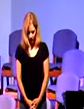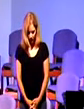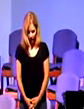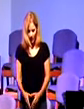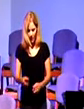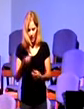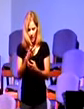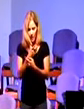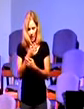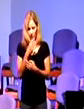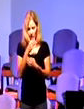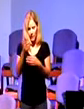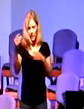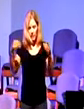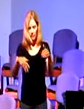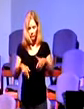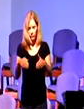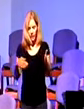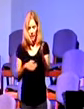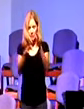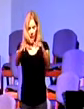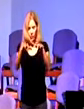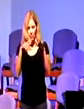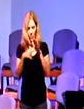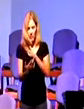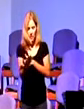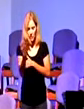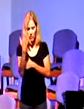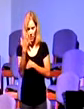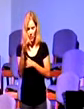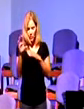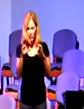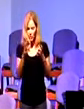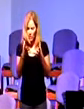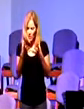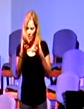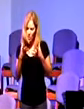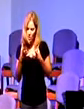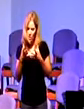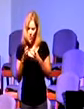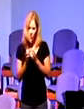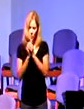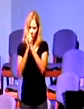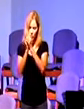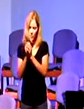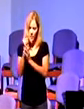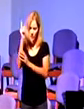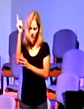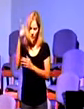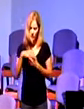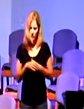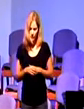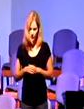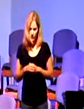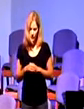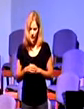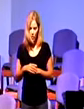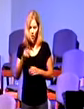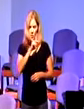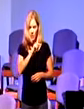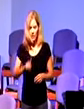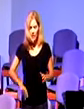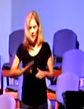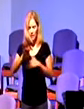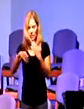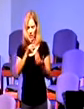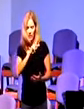Dear God, we come before your throne this morning, and we do long to worship you. You are the King of